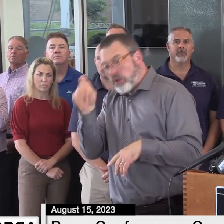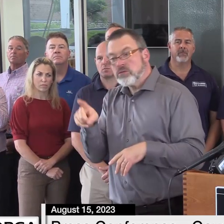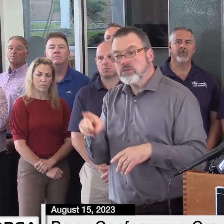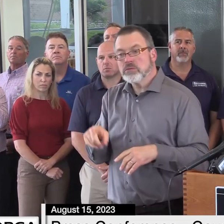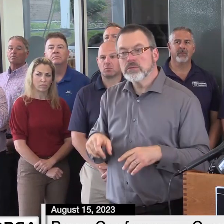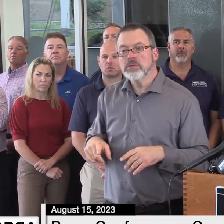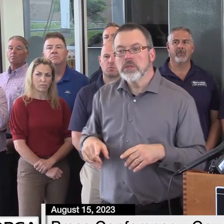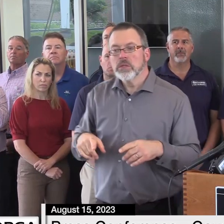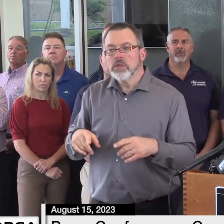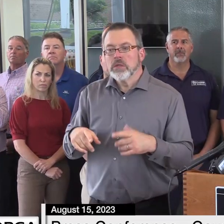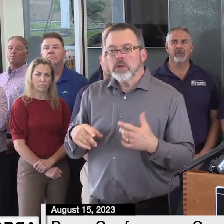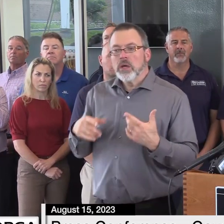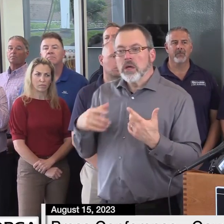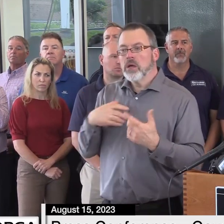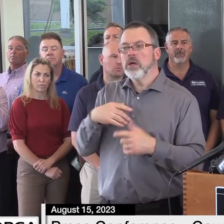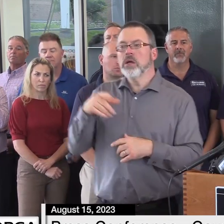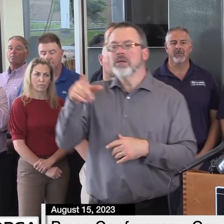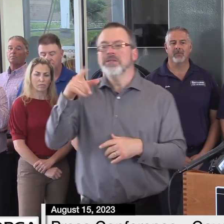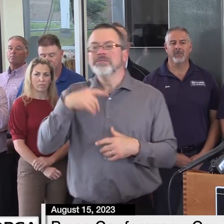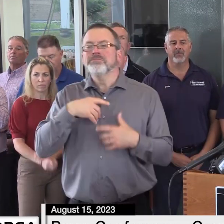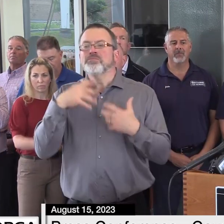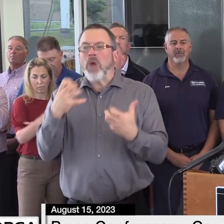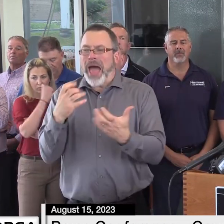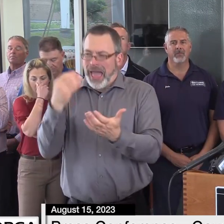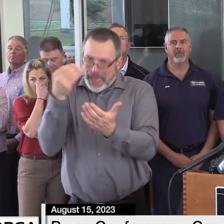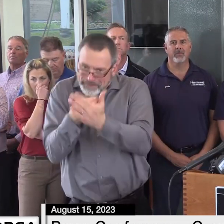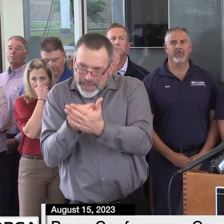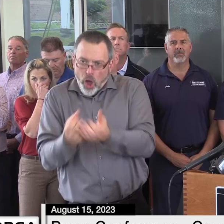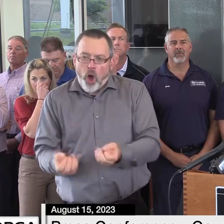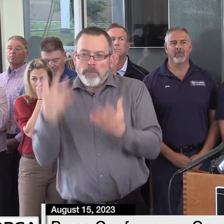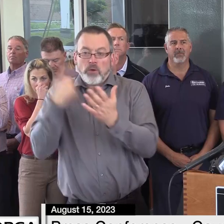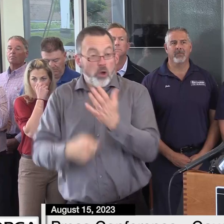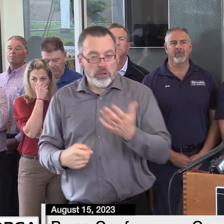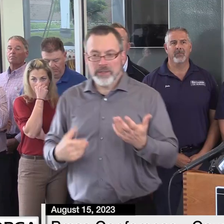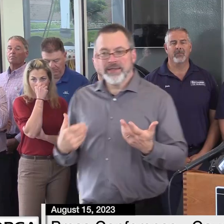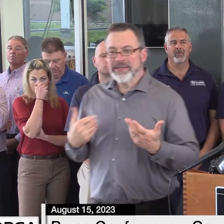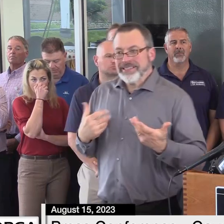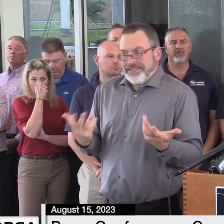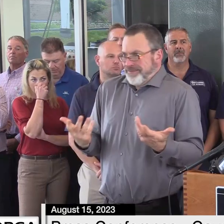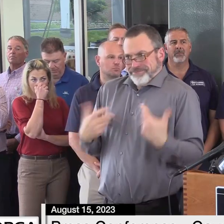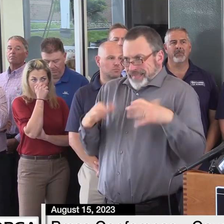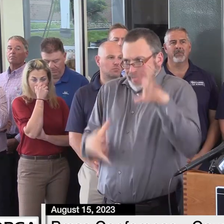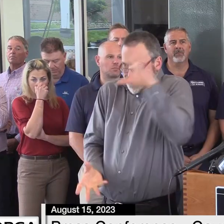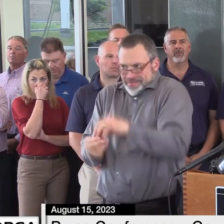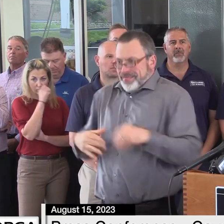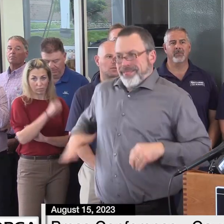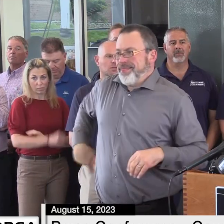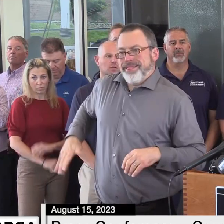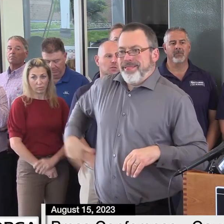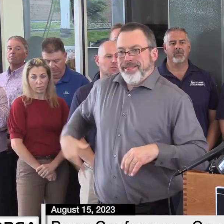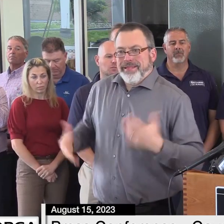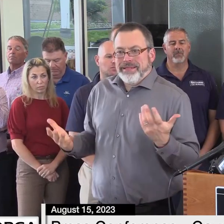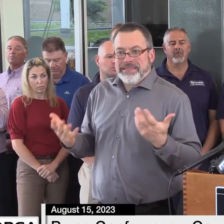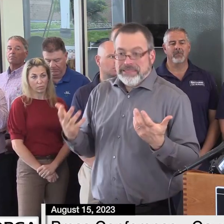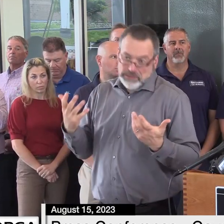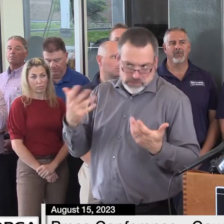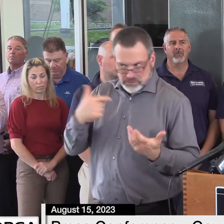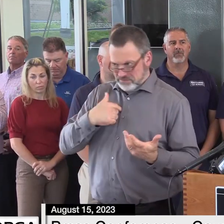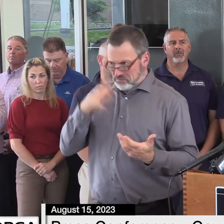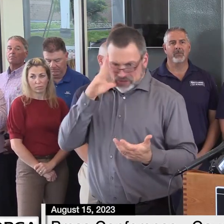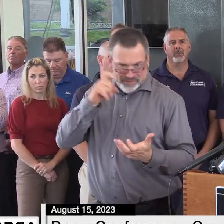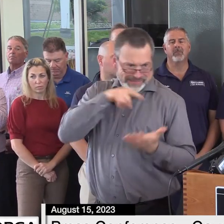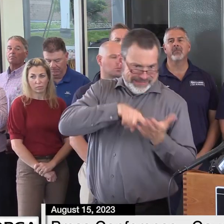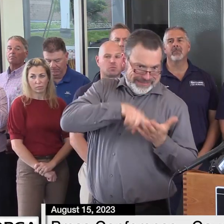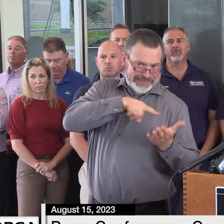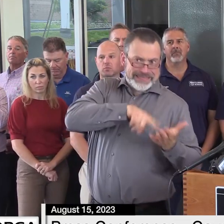amount, right? I am. I don't have that for you. We can see if that we have something close to that, but right now I don't have